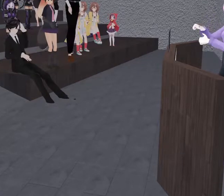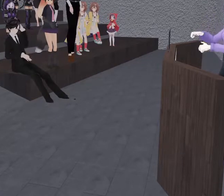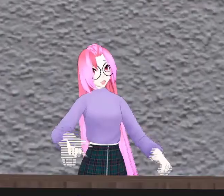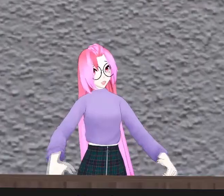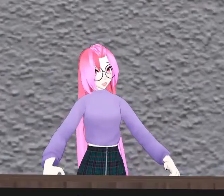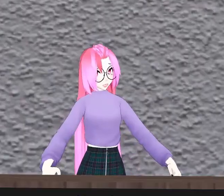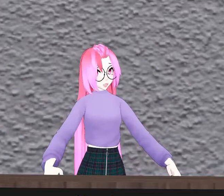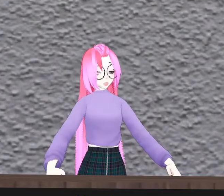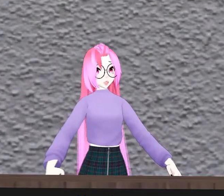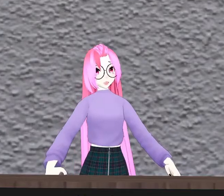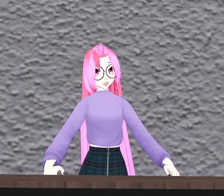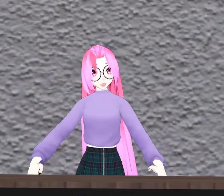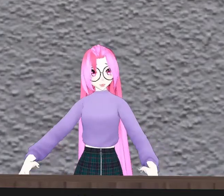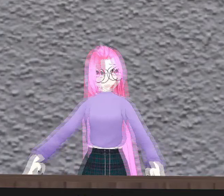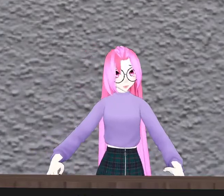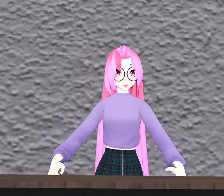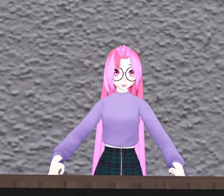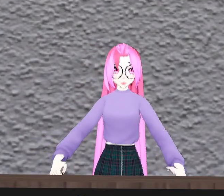remember it, sure.